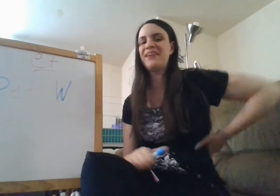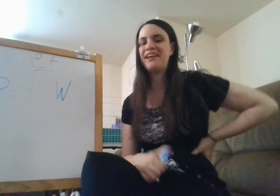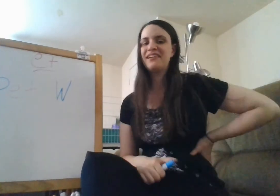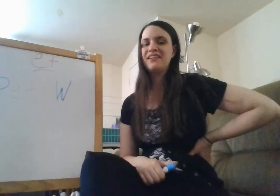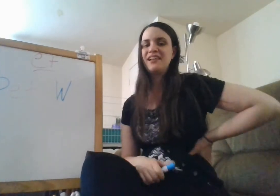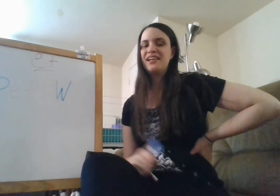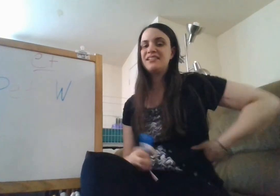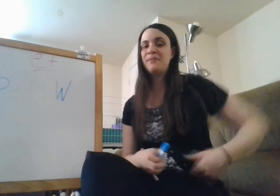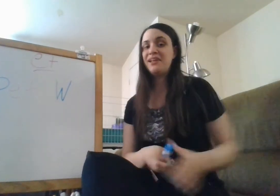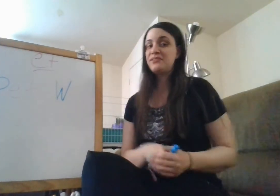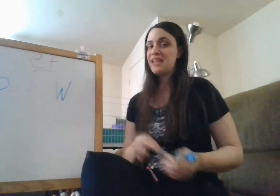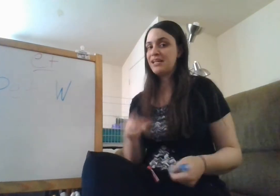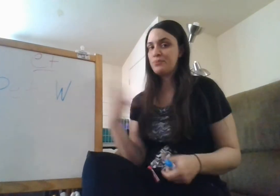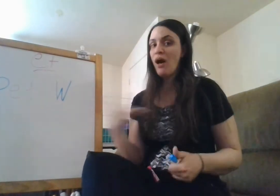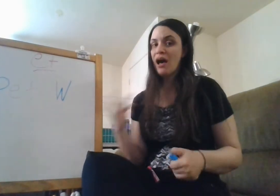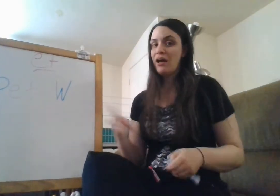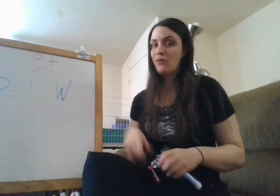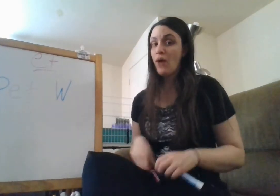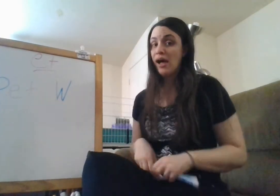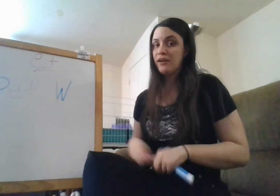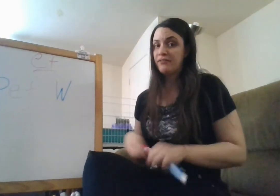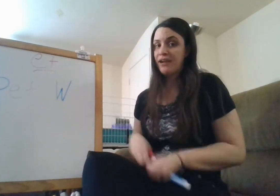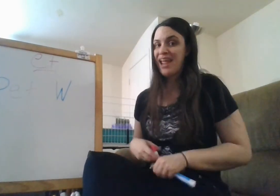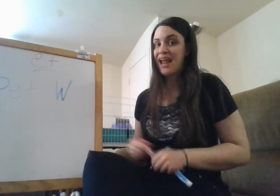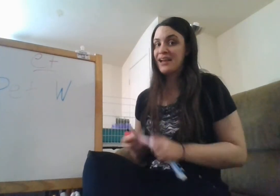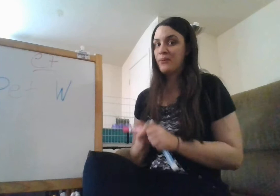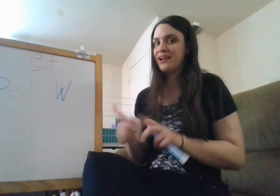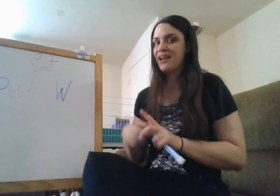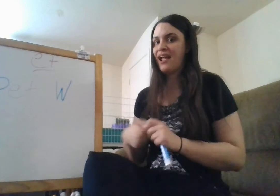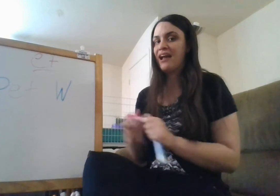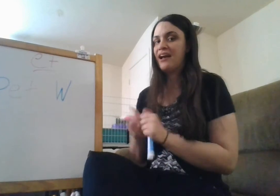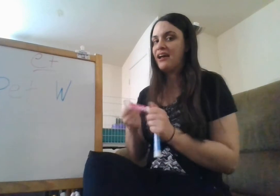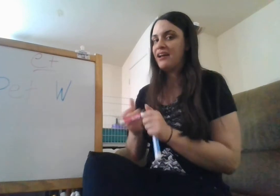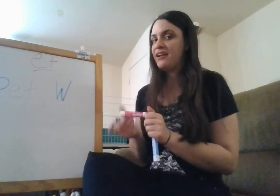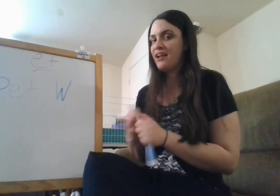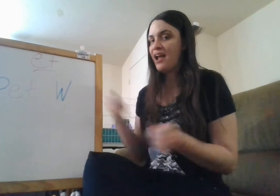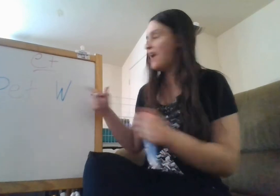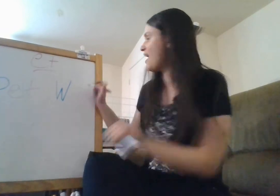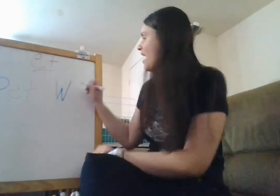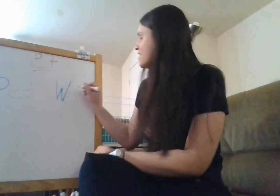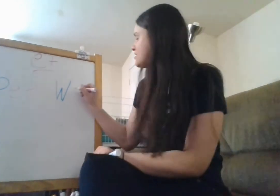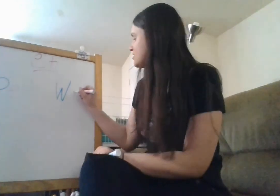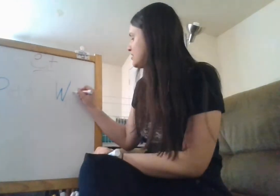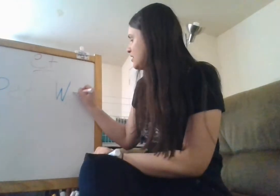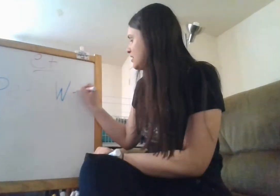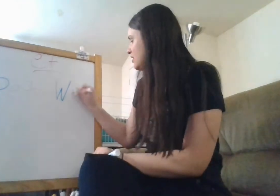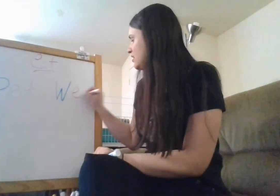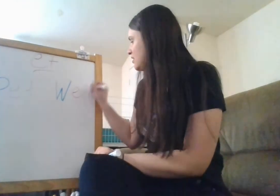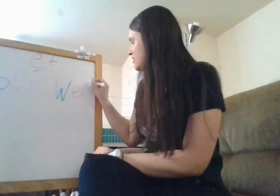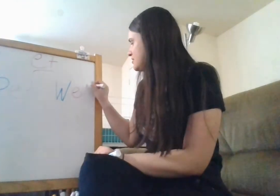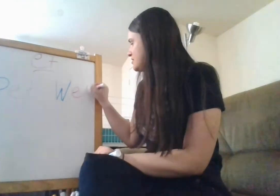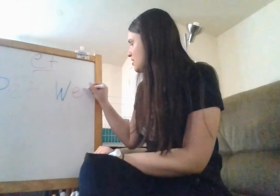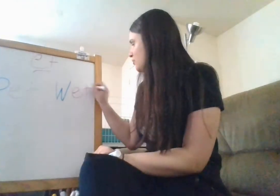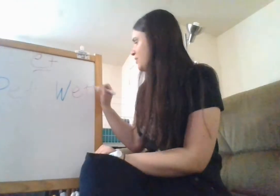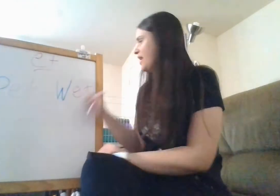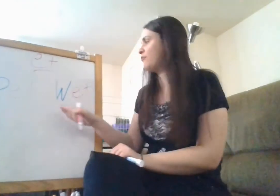make? W says wah, wah, right? And now we're going to add at. So we have